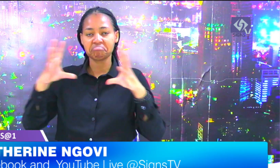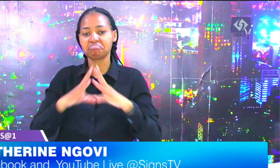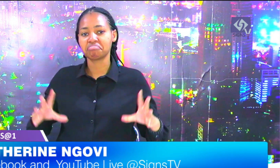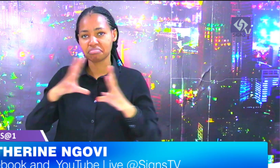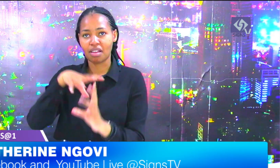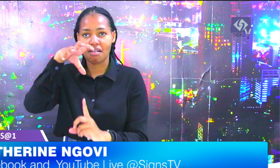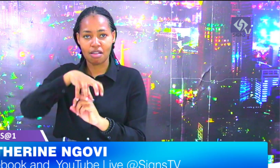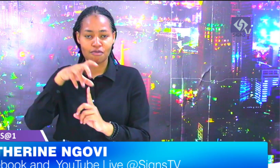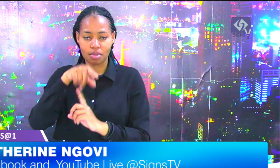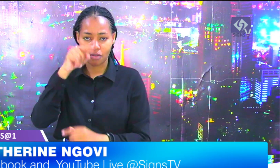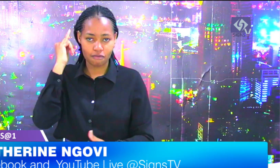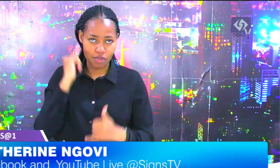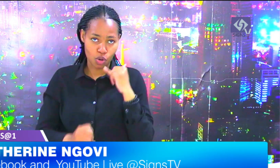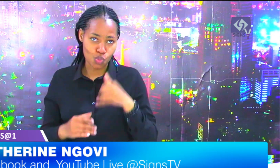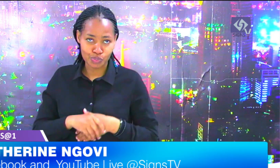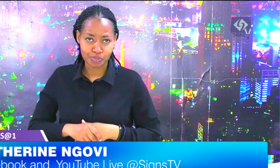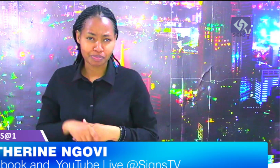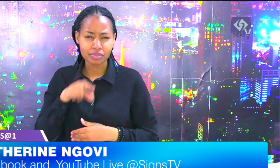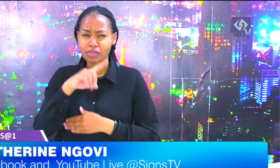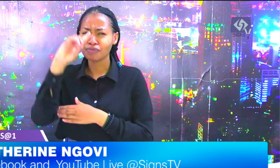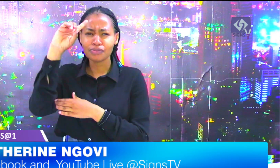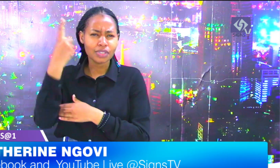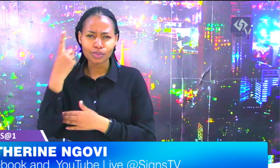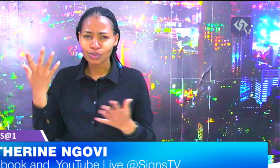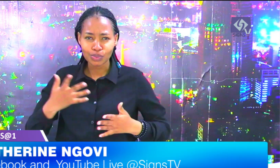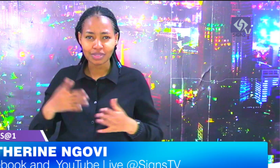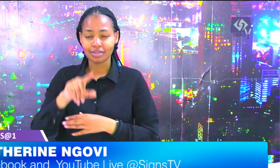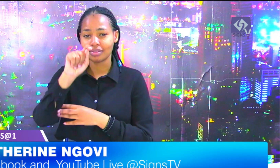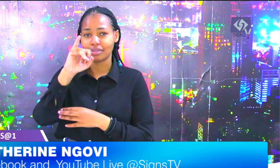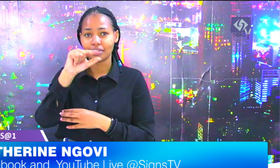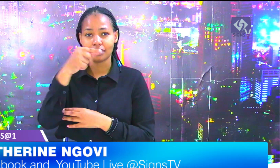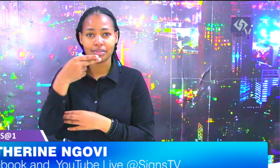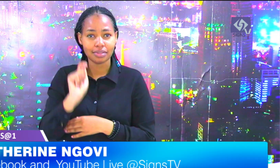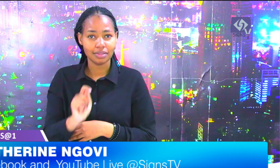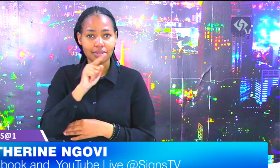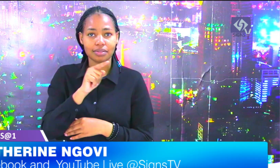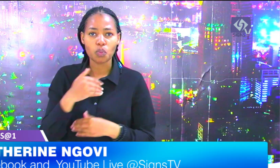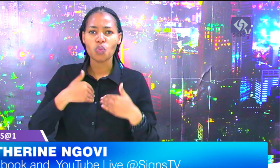match. They then dominated the third set 25-11 to seal the victory. They